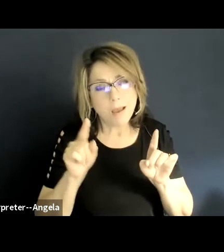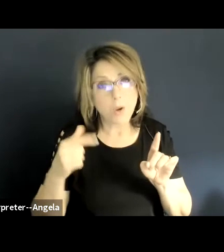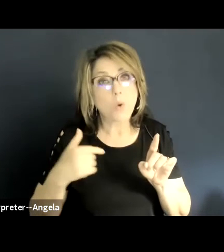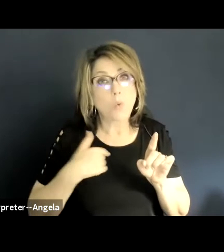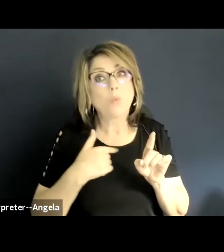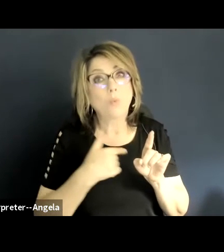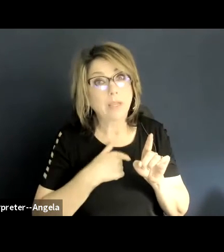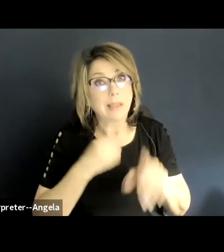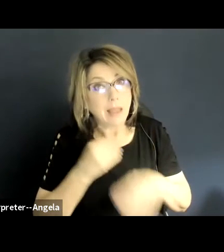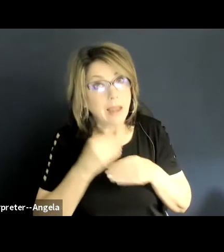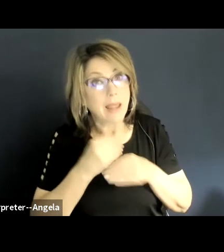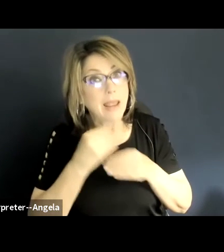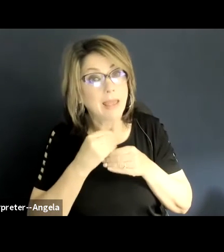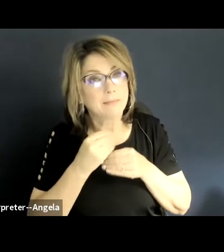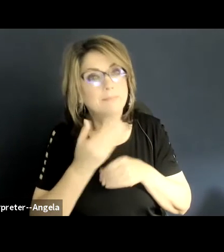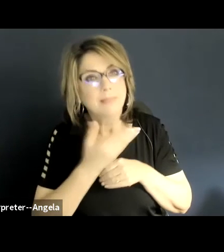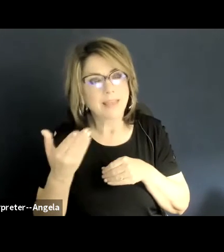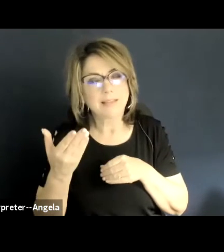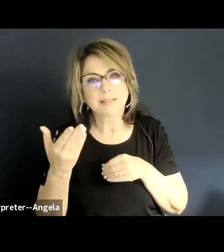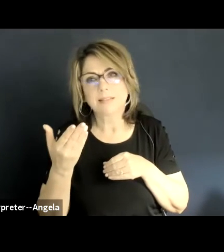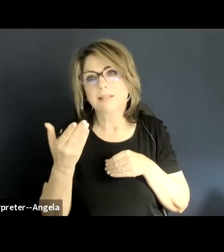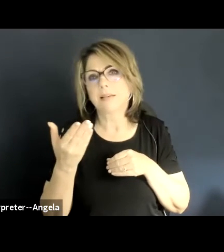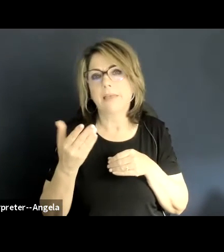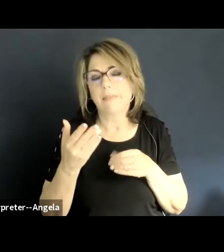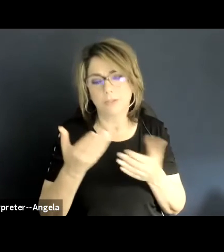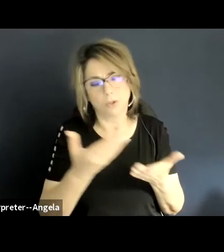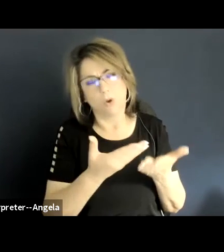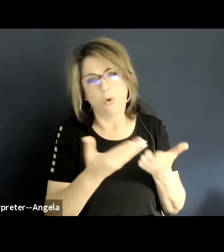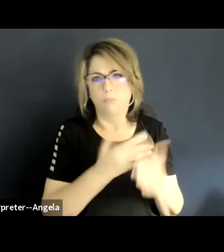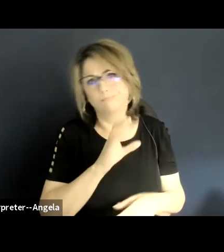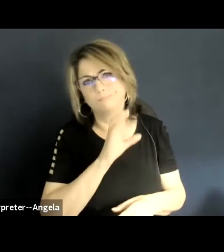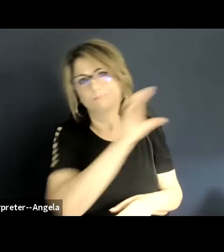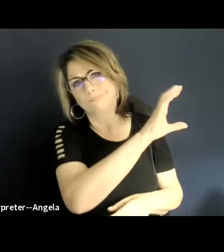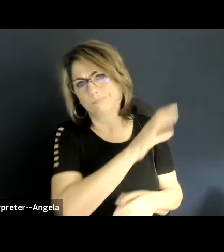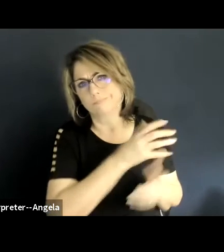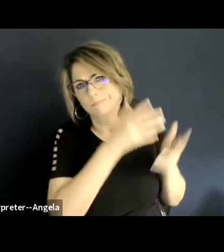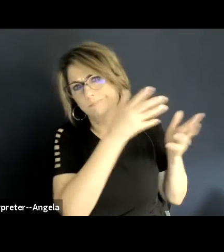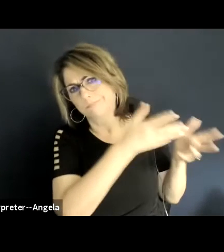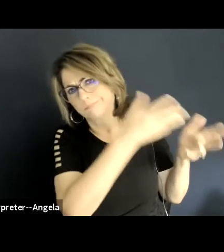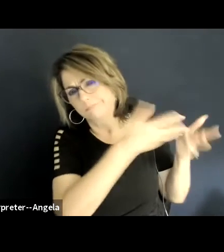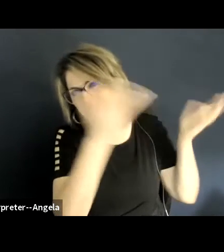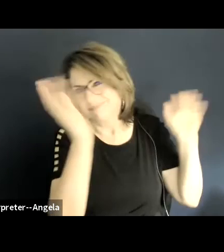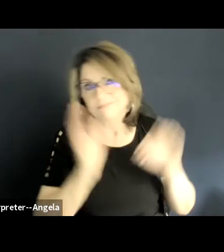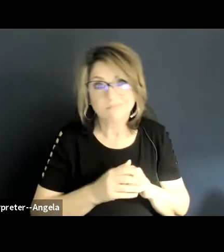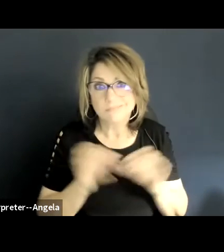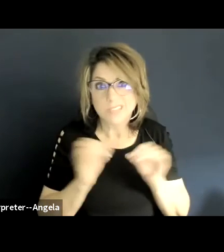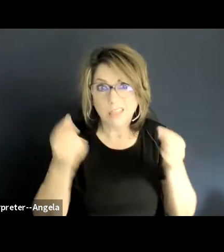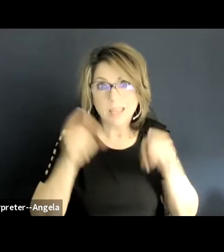stuff in there. And of course, that just went on the shelf like so many other places and died.